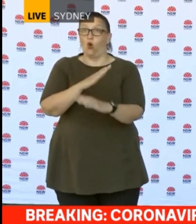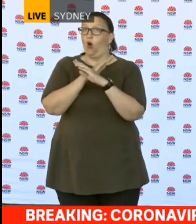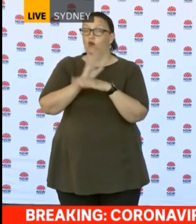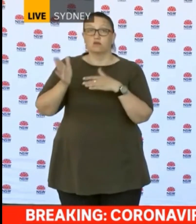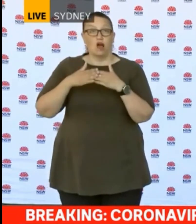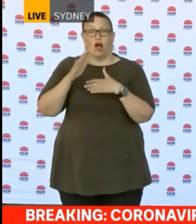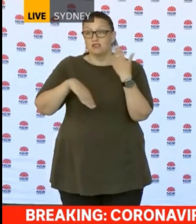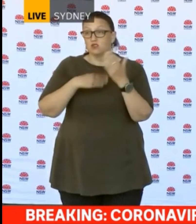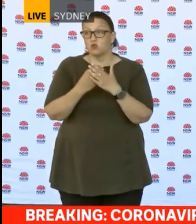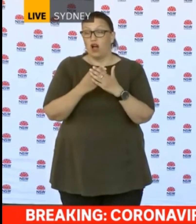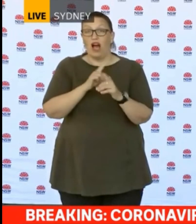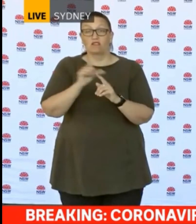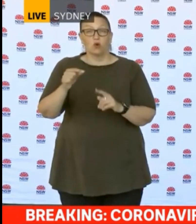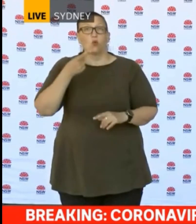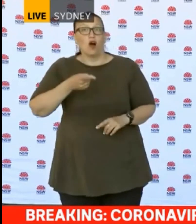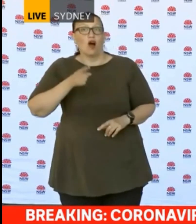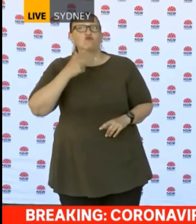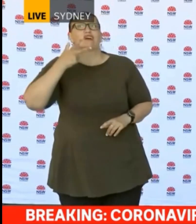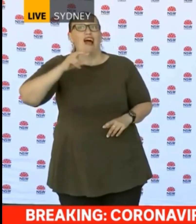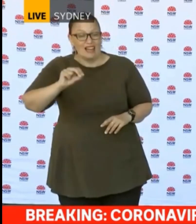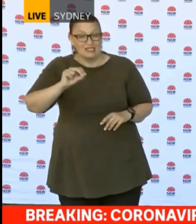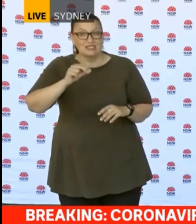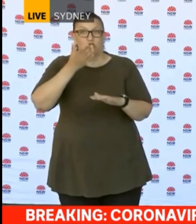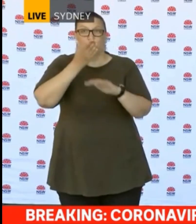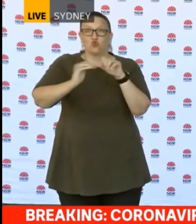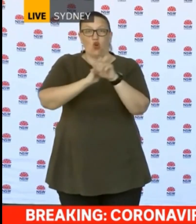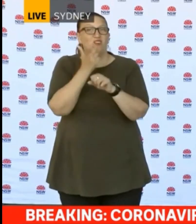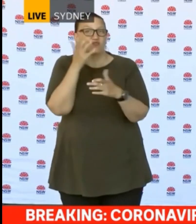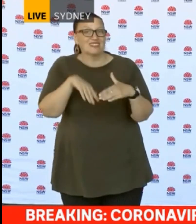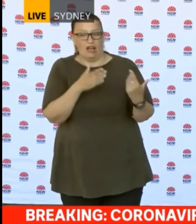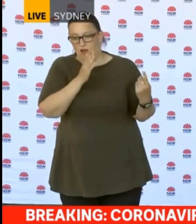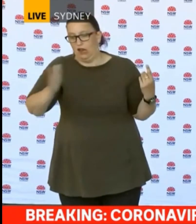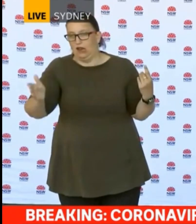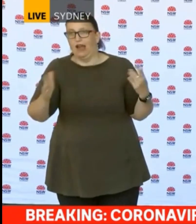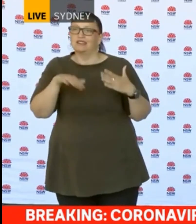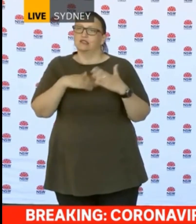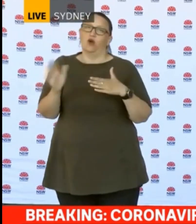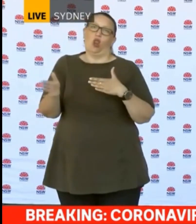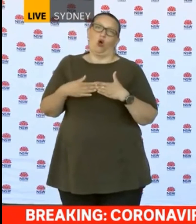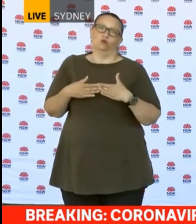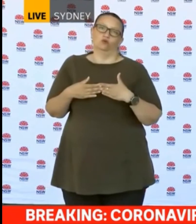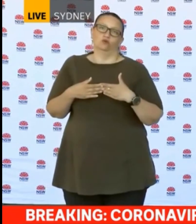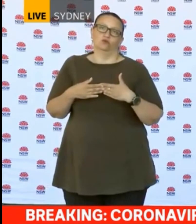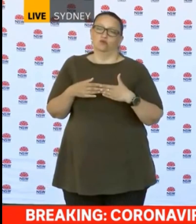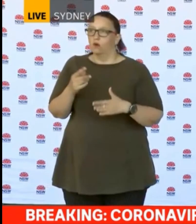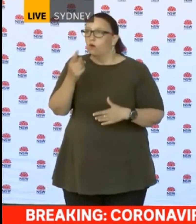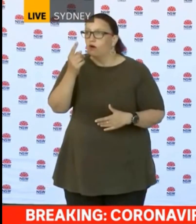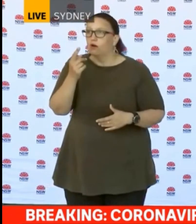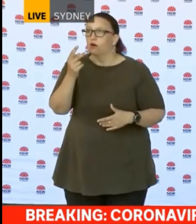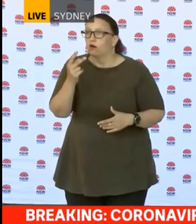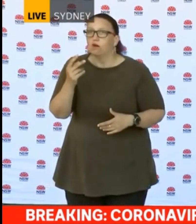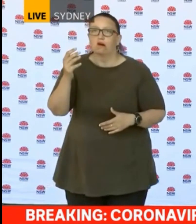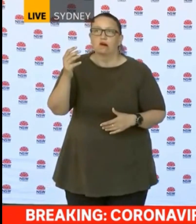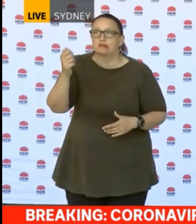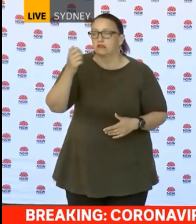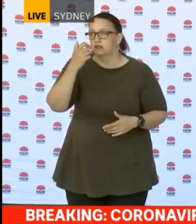180 cases they had the day after we announced the border closure. So just to put things into perspective, those decisions are difficult ones. They affect a